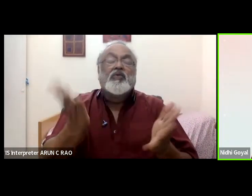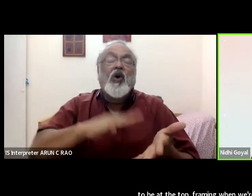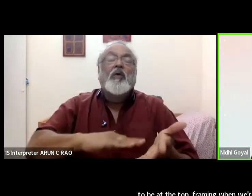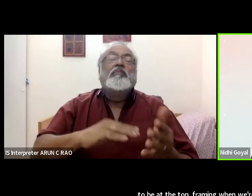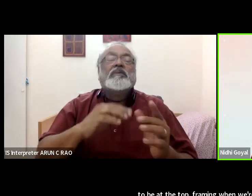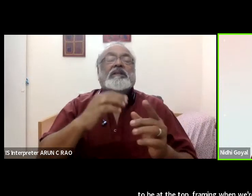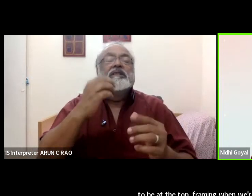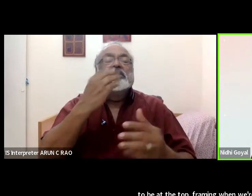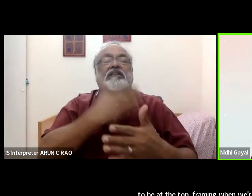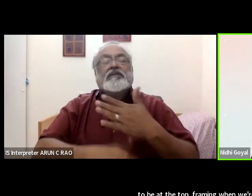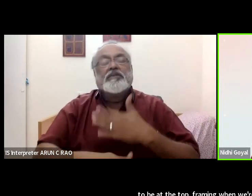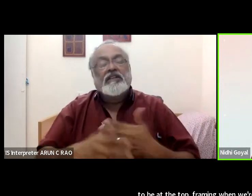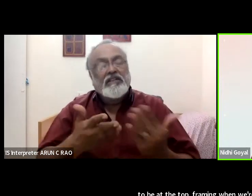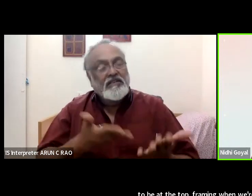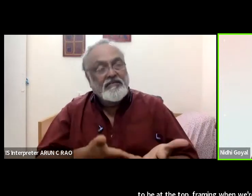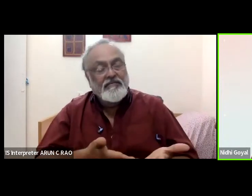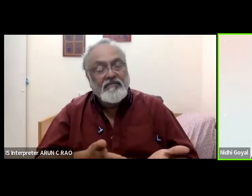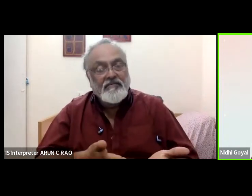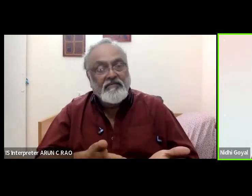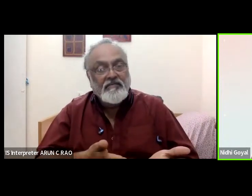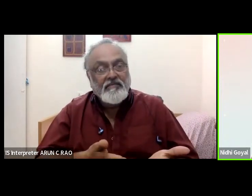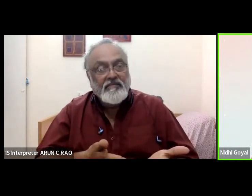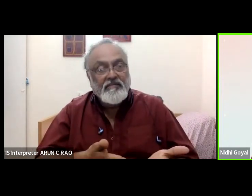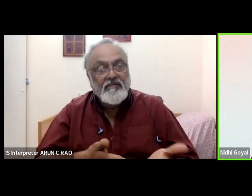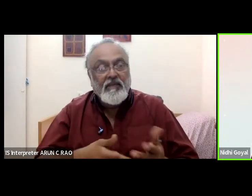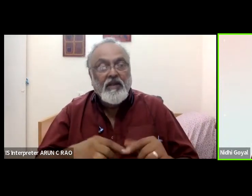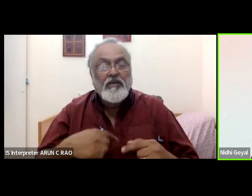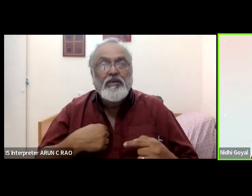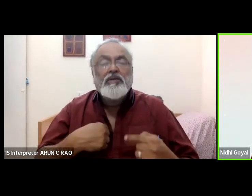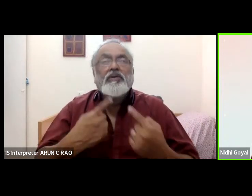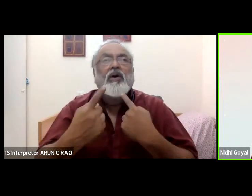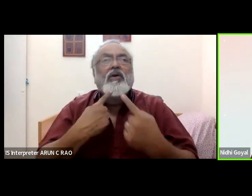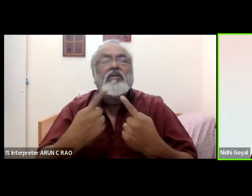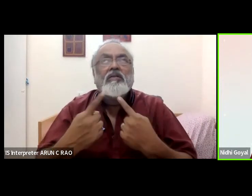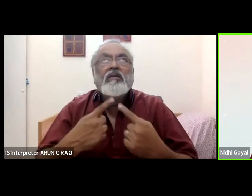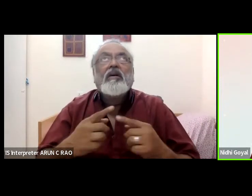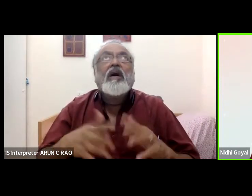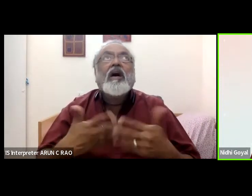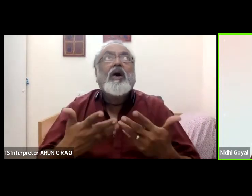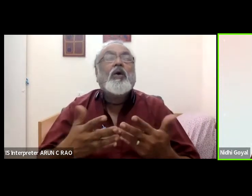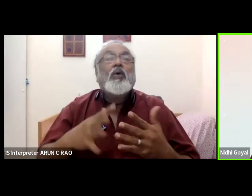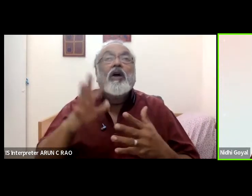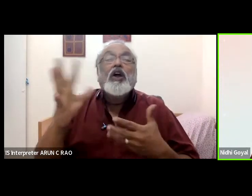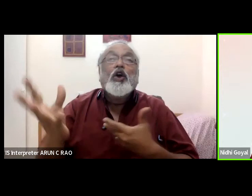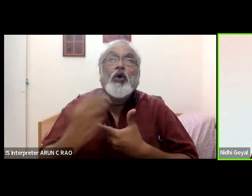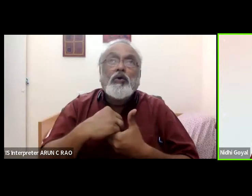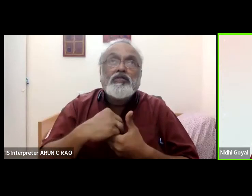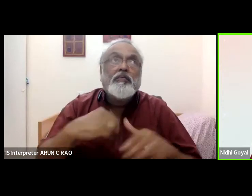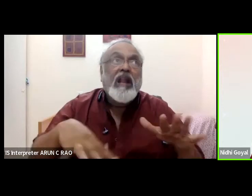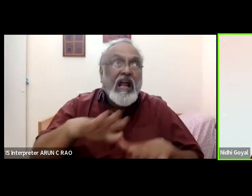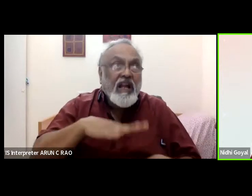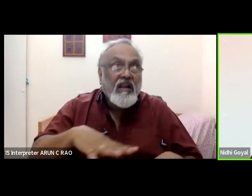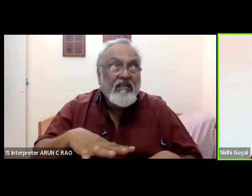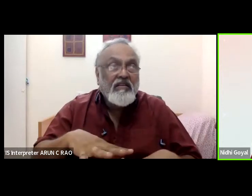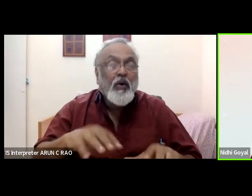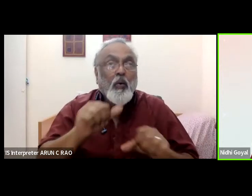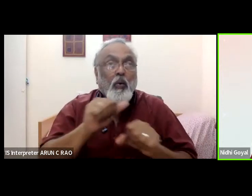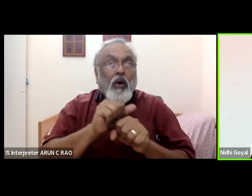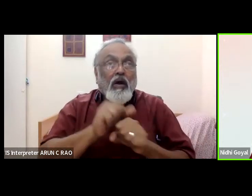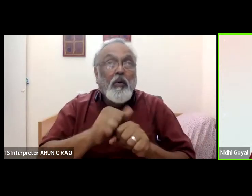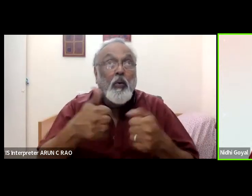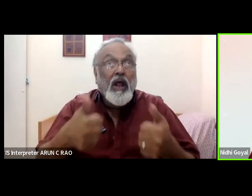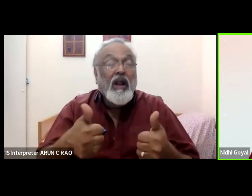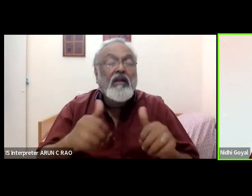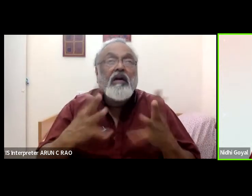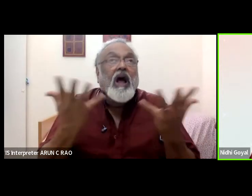about making it happen, when we're talking about how can inclusive planning be effective, implemented and